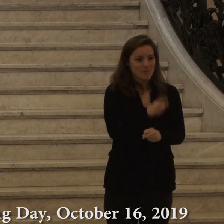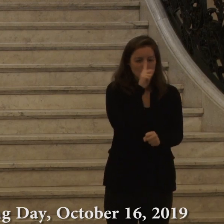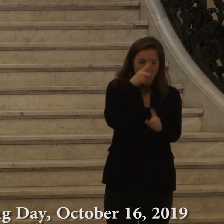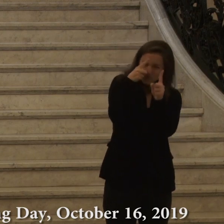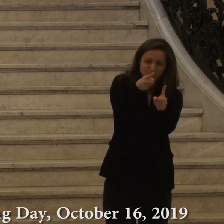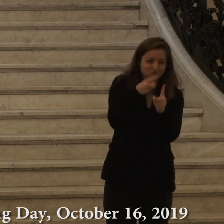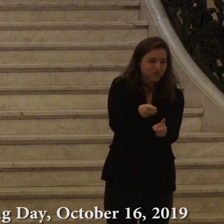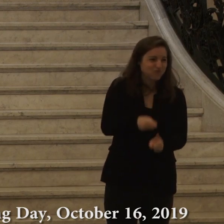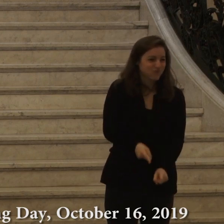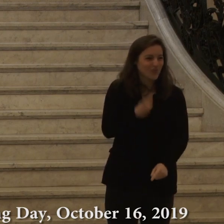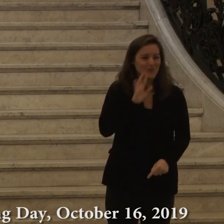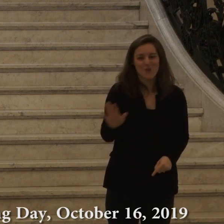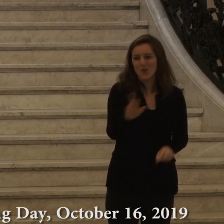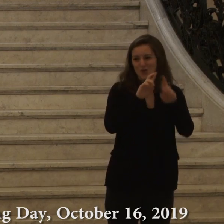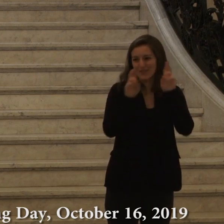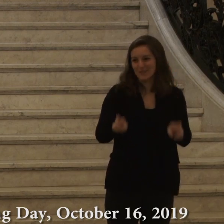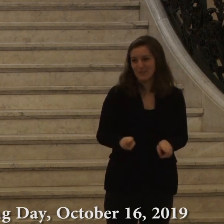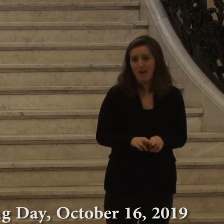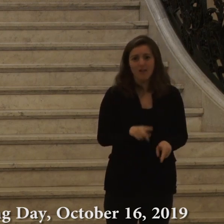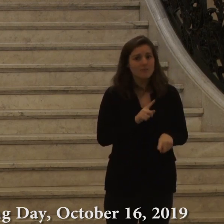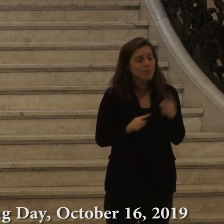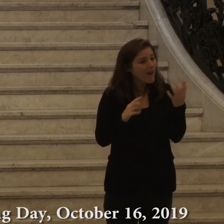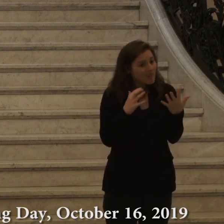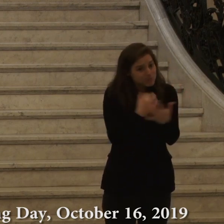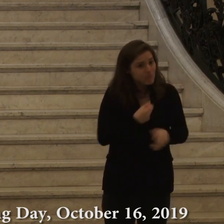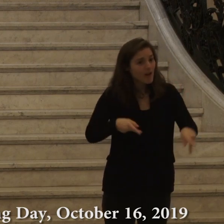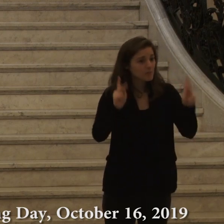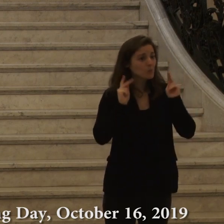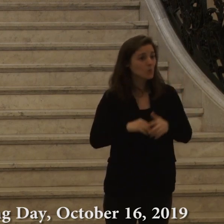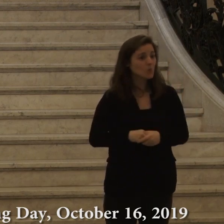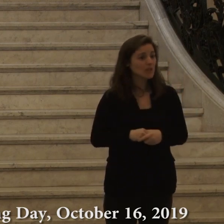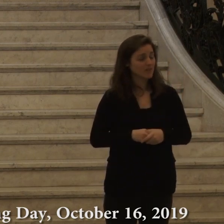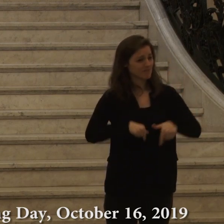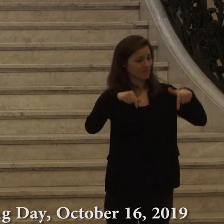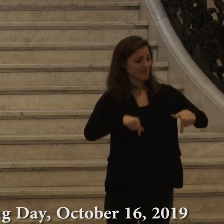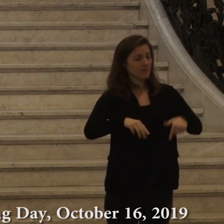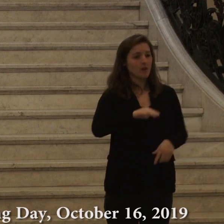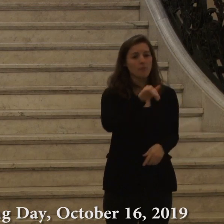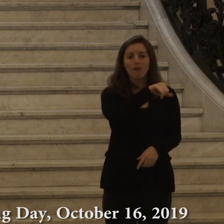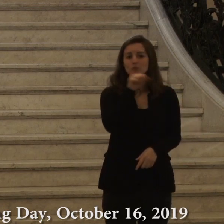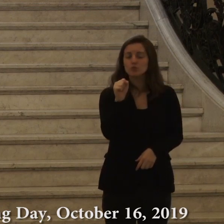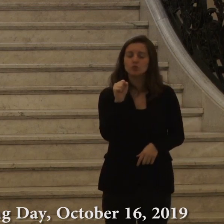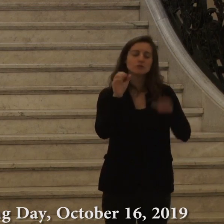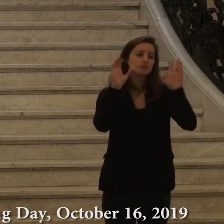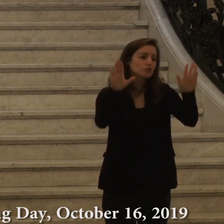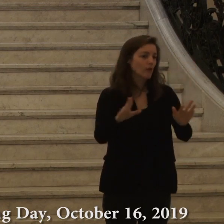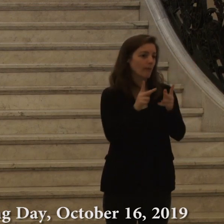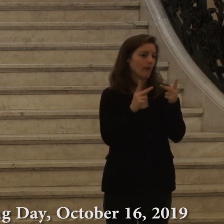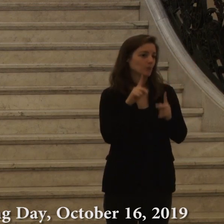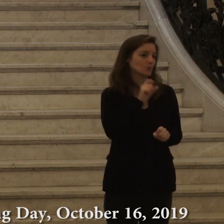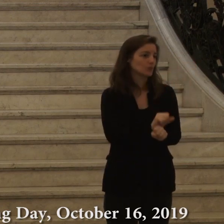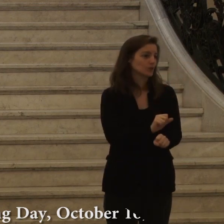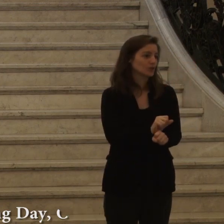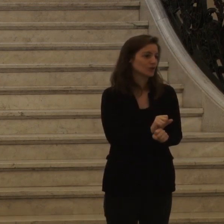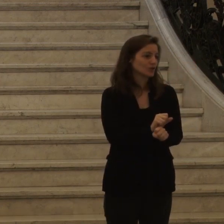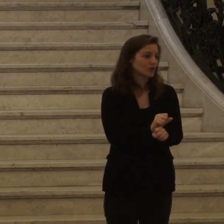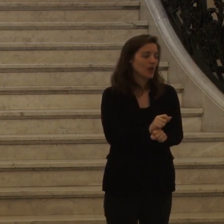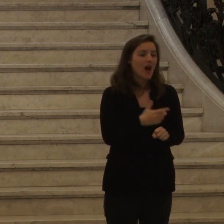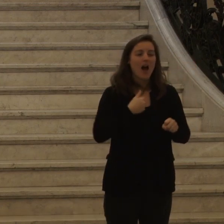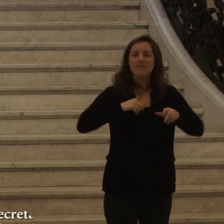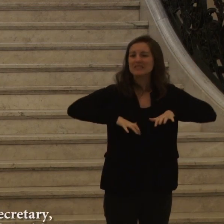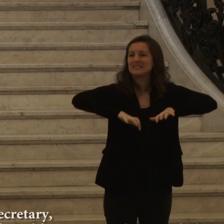messages. But take it up on us, because Massachusetts is a great place to work. We have lots of jobs